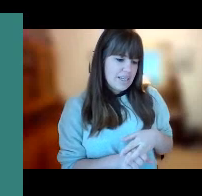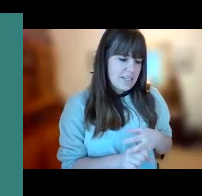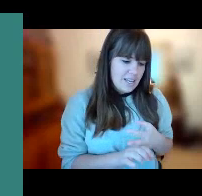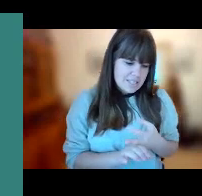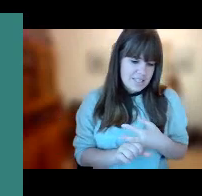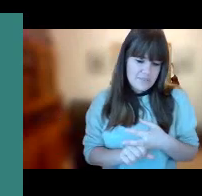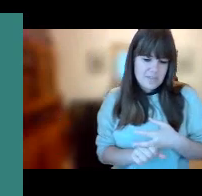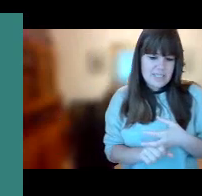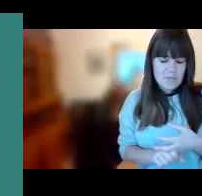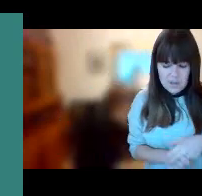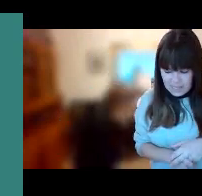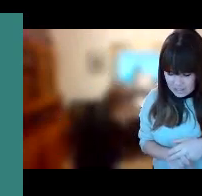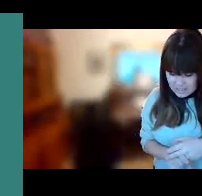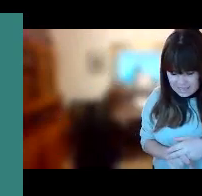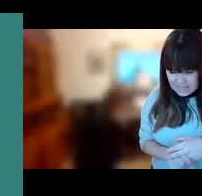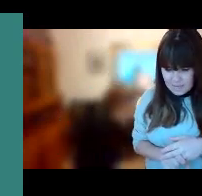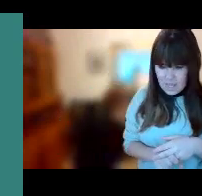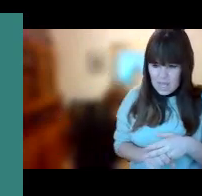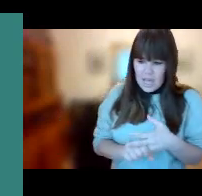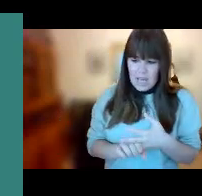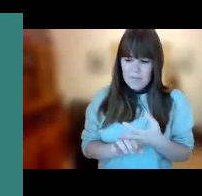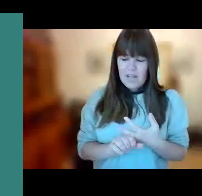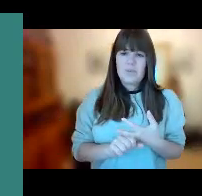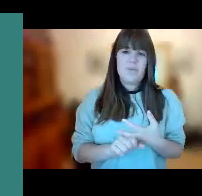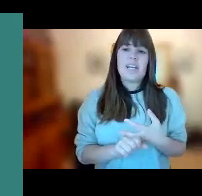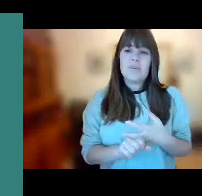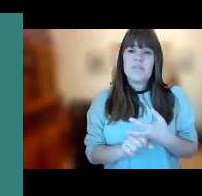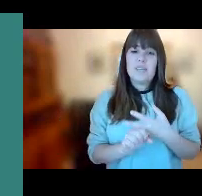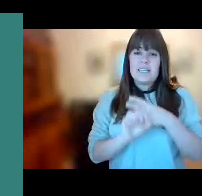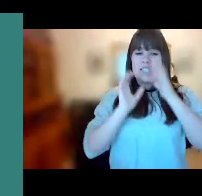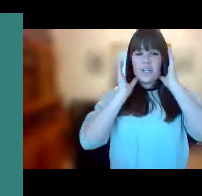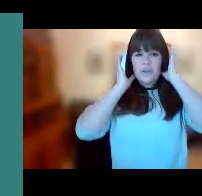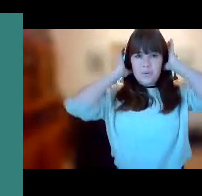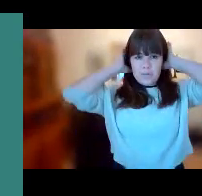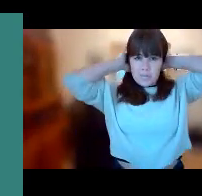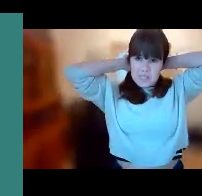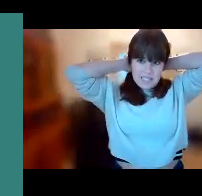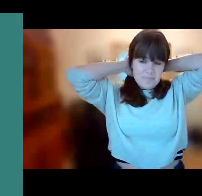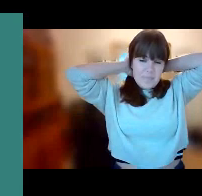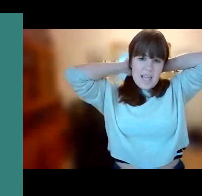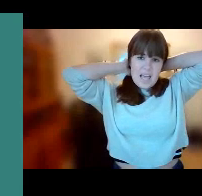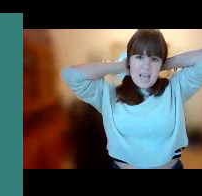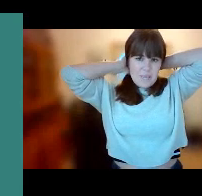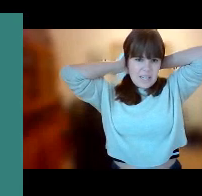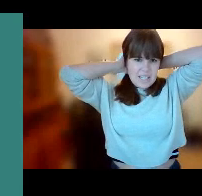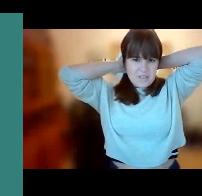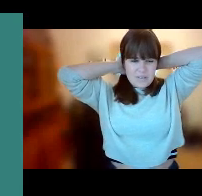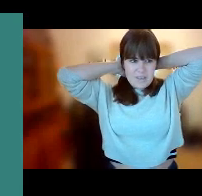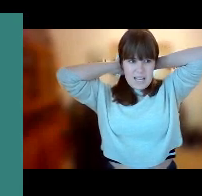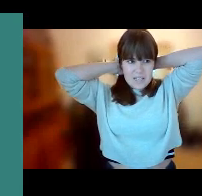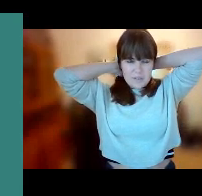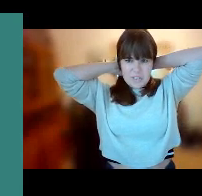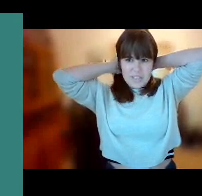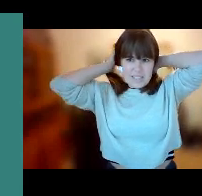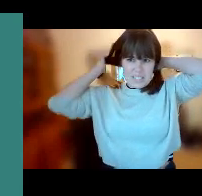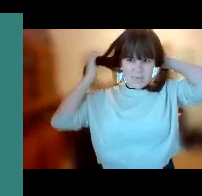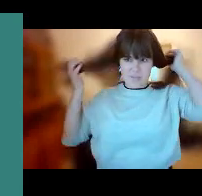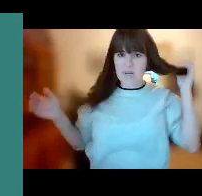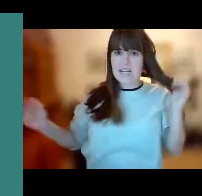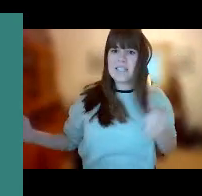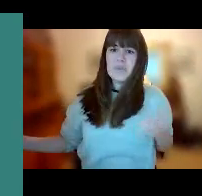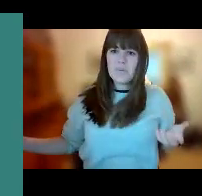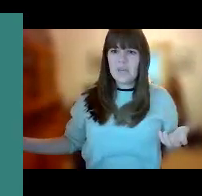was working in London, for example, in a leisure centre, and was working with some ladies who were Muslim, and had a real lack of